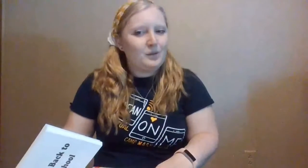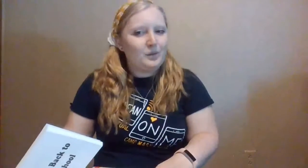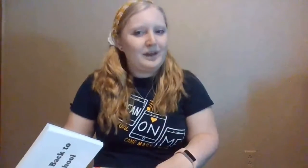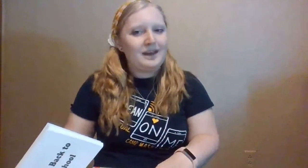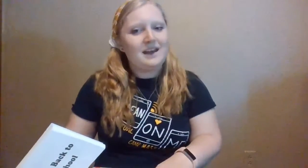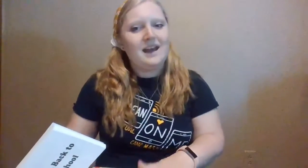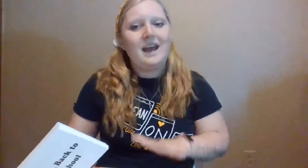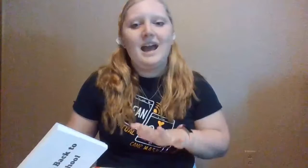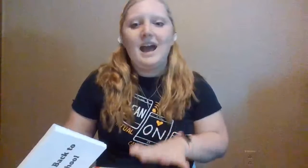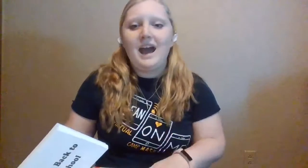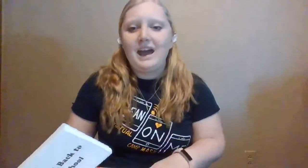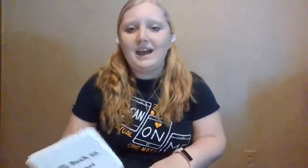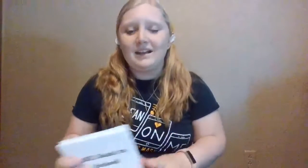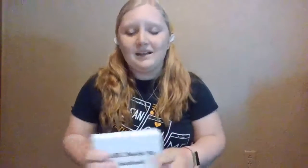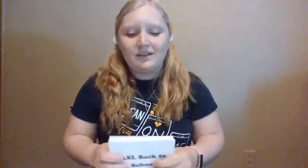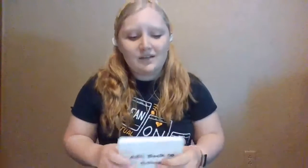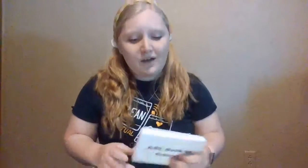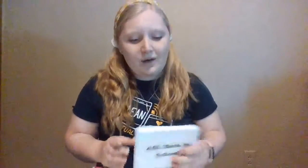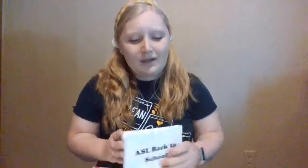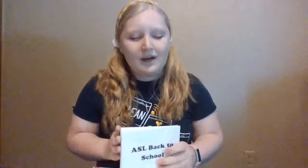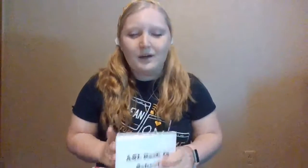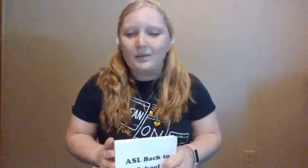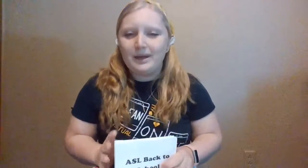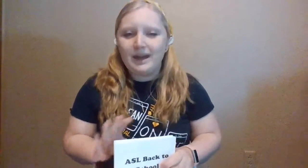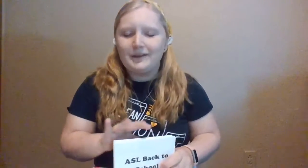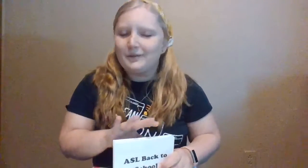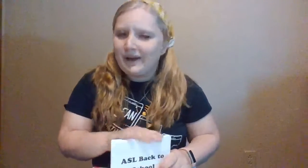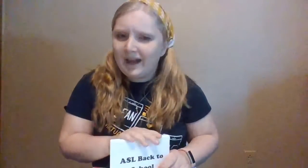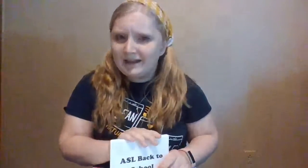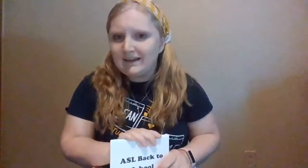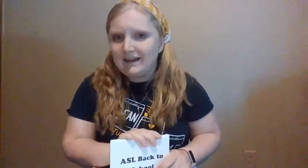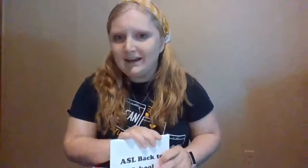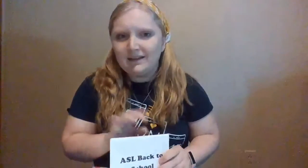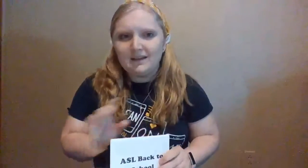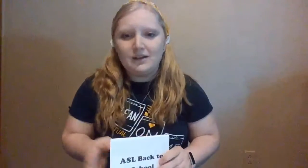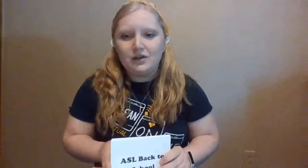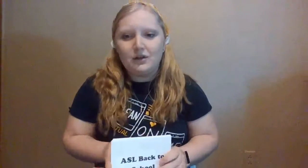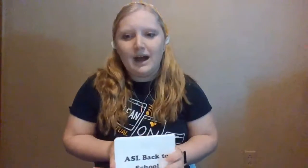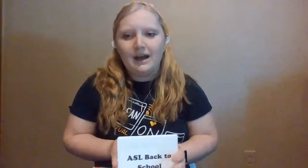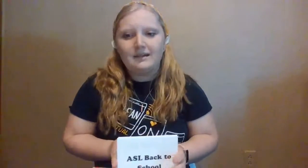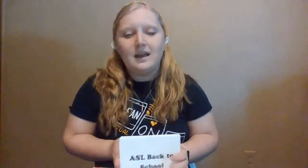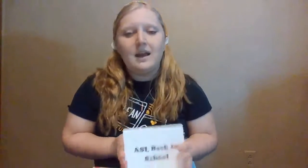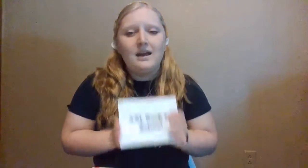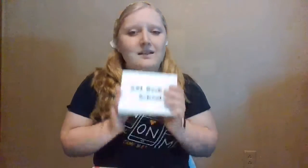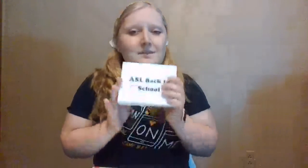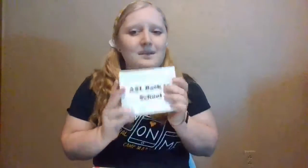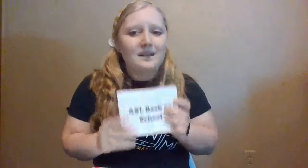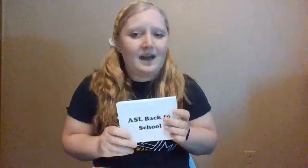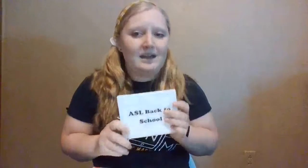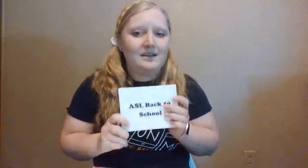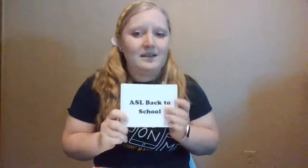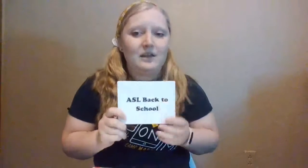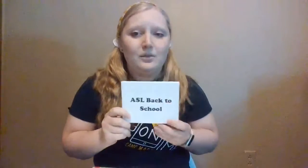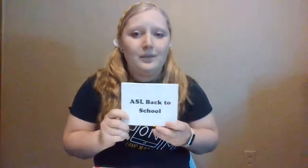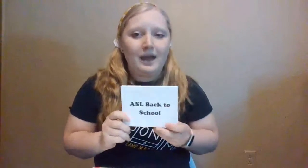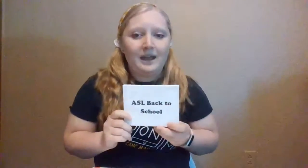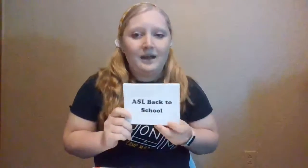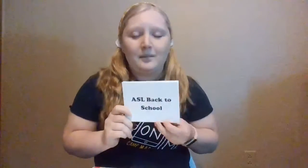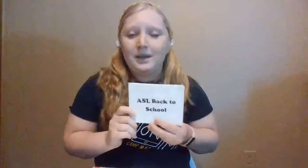school week. And so I thought it would be a great idea to teach you guys some signs that you might be